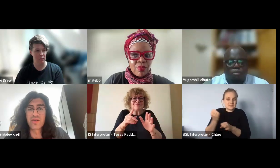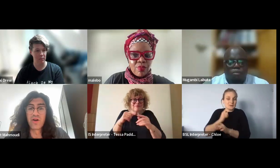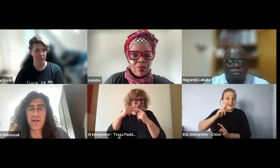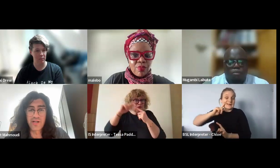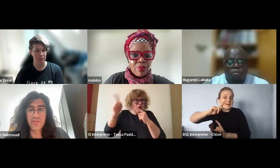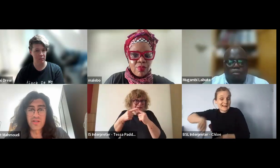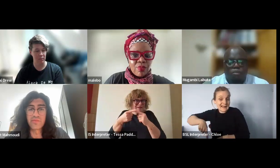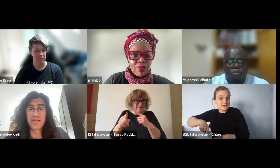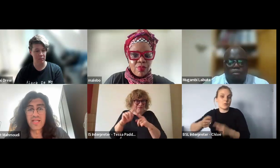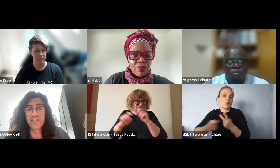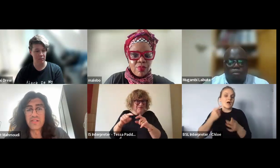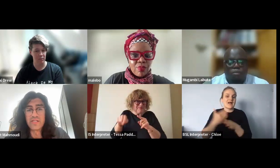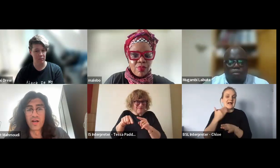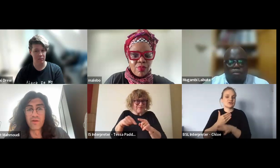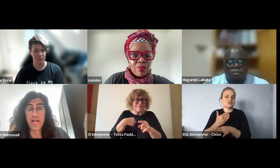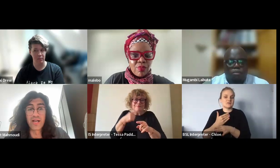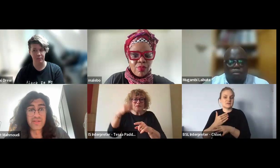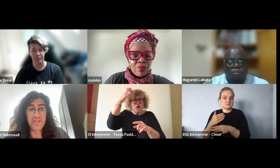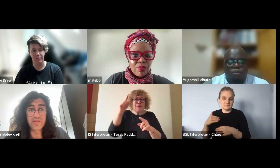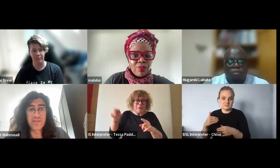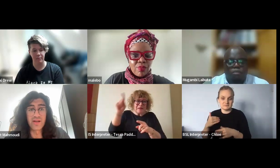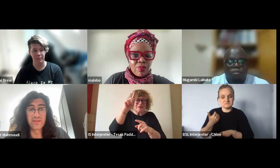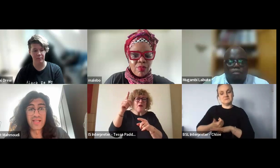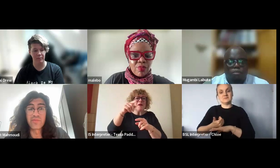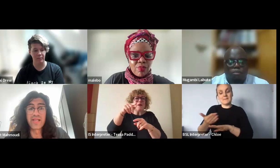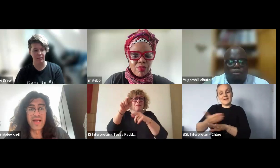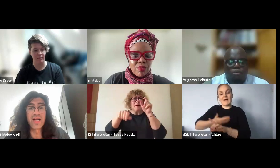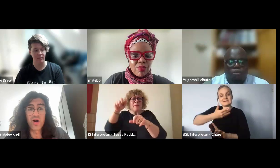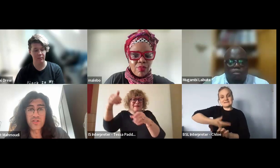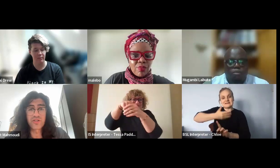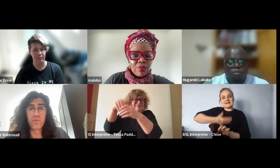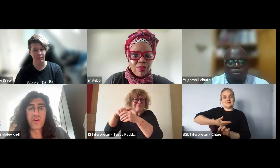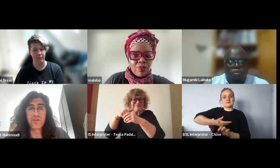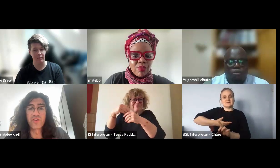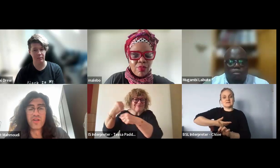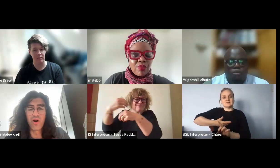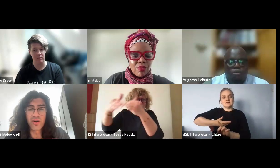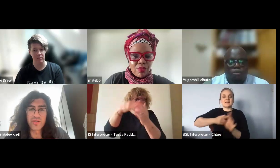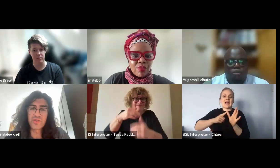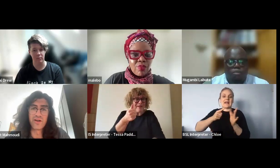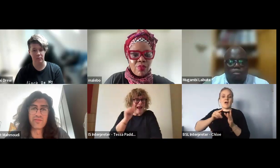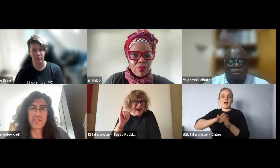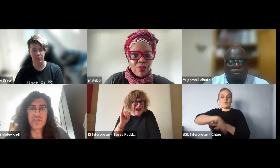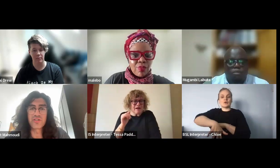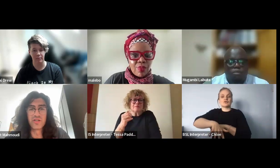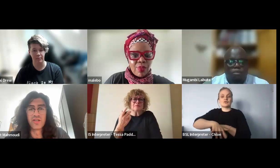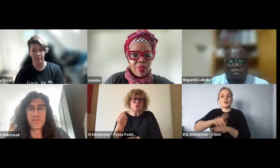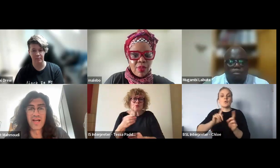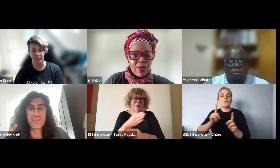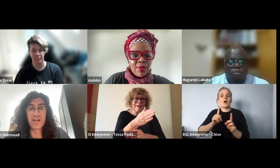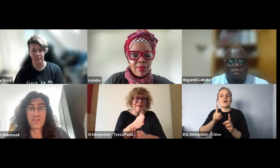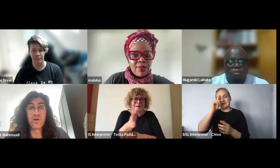or is it some other actions that are being taken behind the scenes that are being AI washed? What are the parts of a